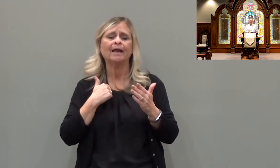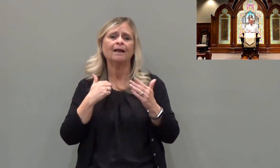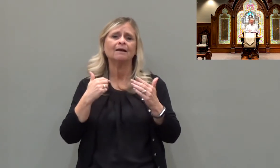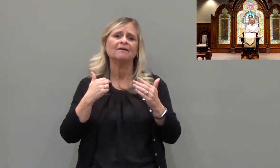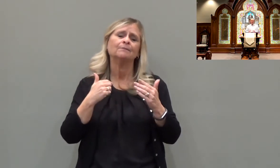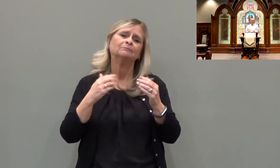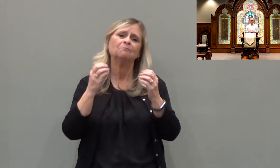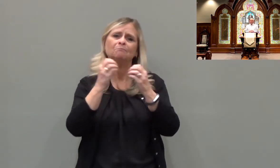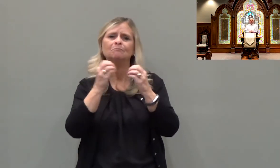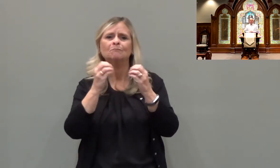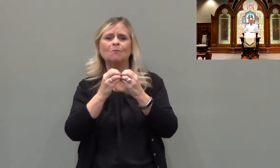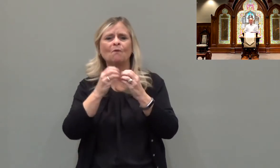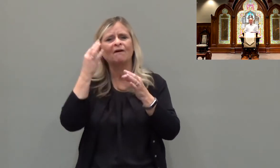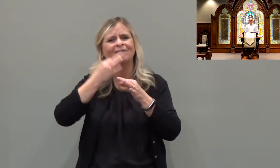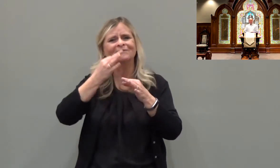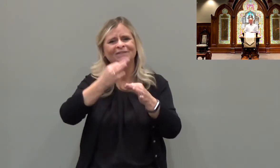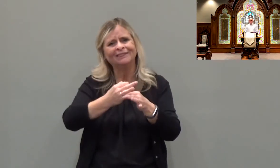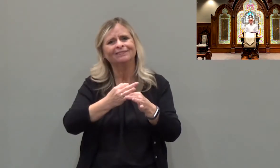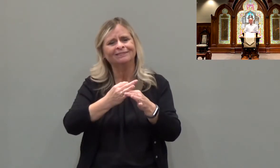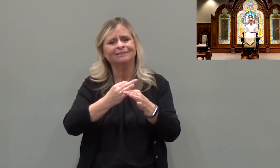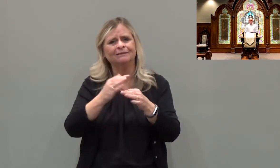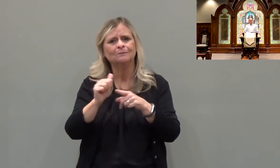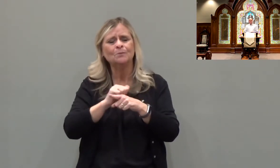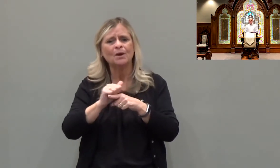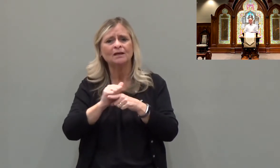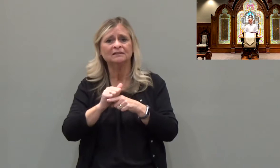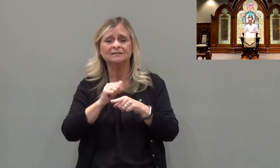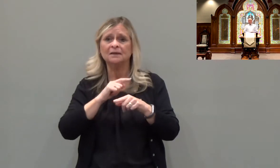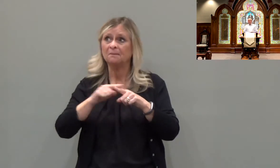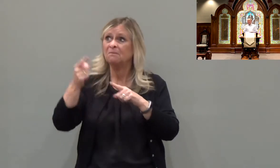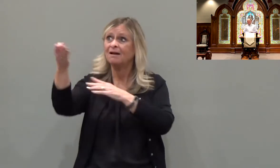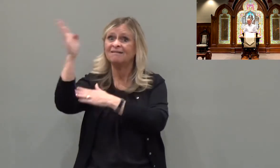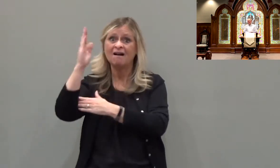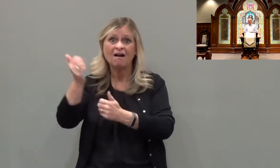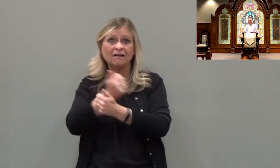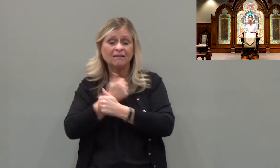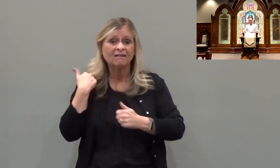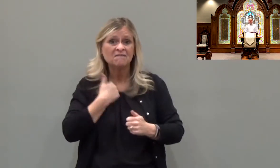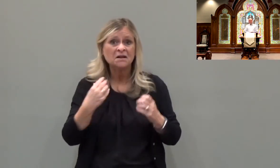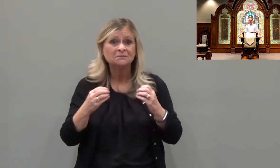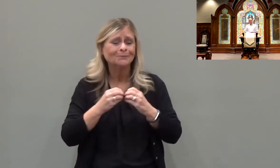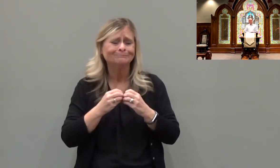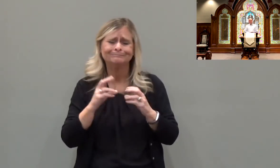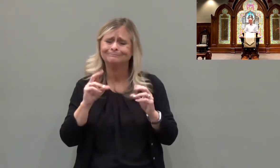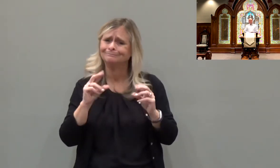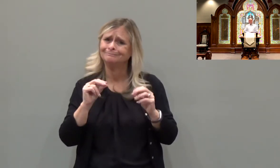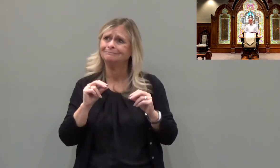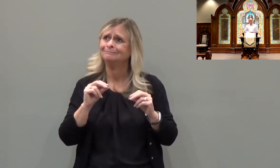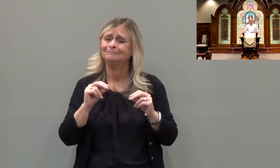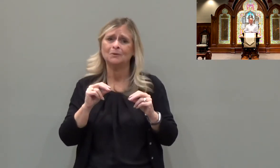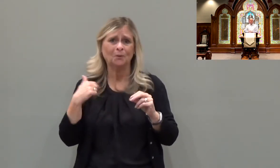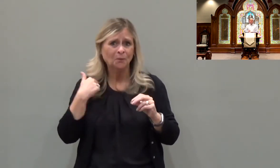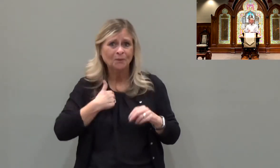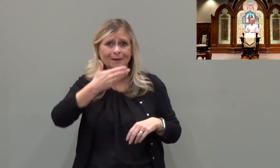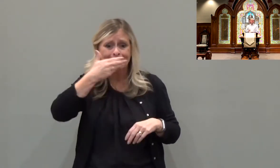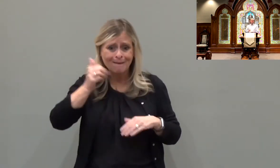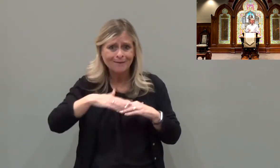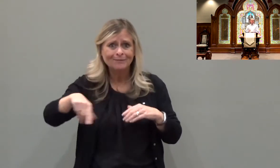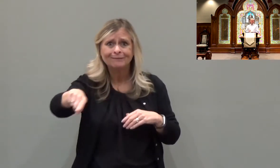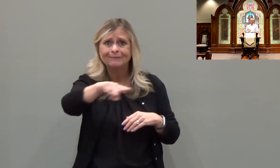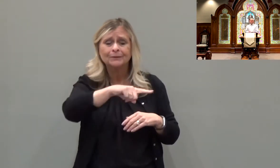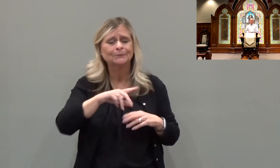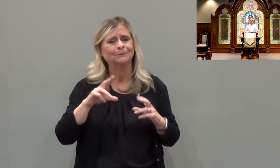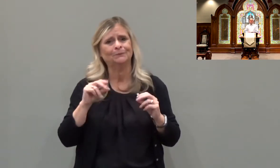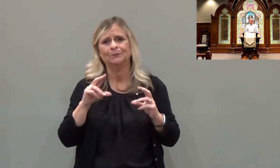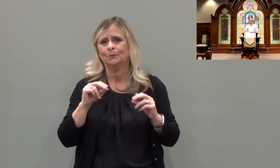faith, but we are no more loved. We are no better than anyone with whom